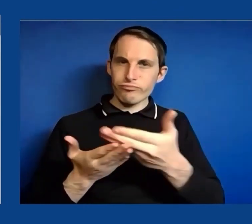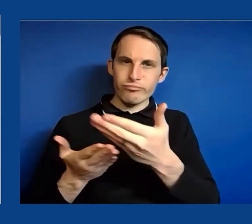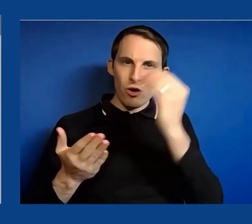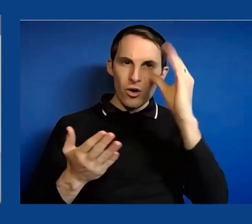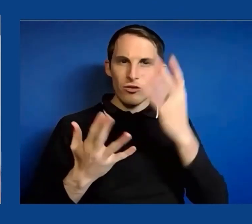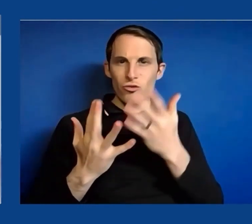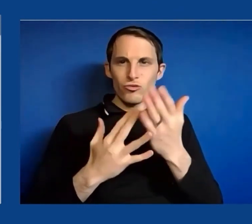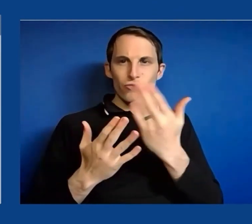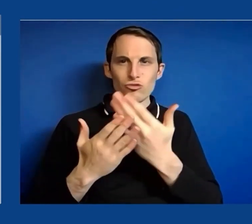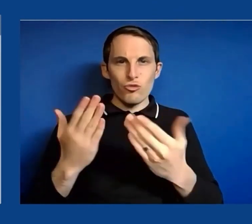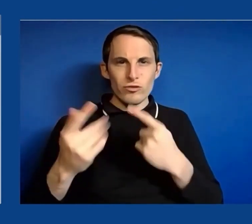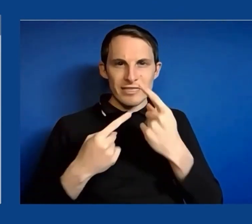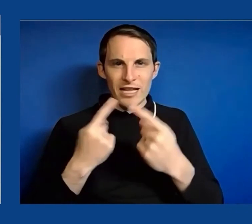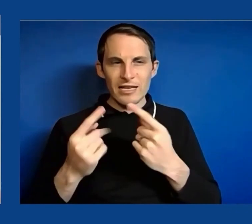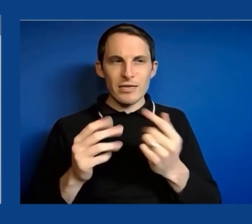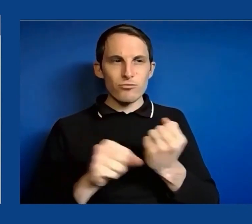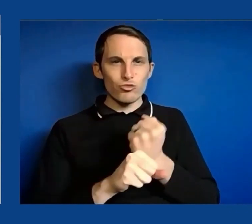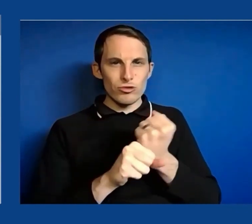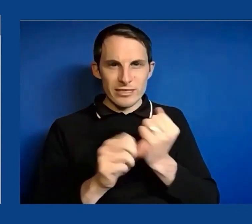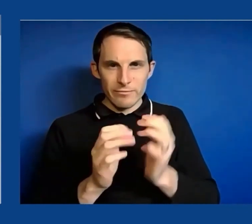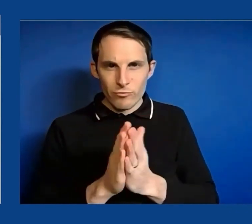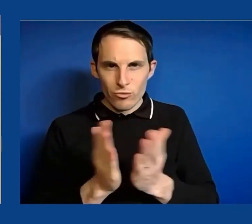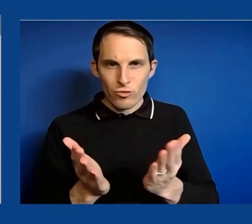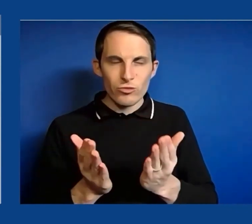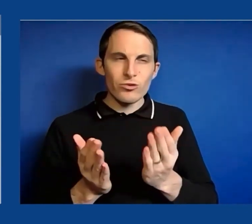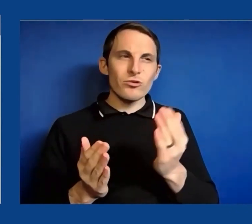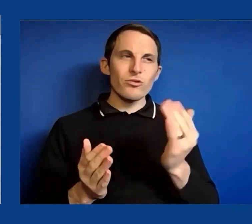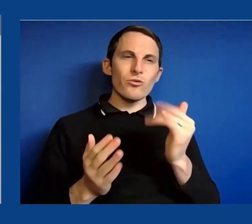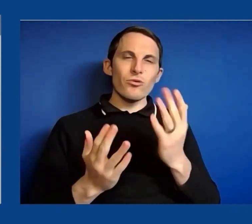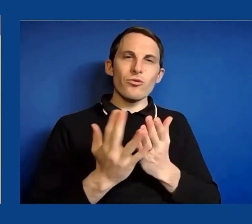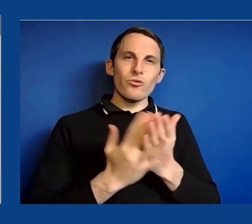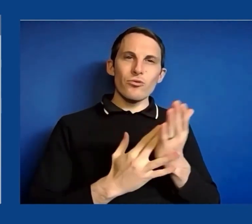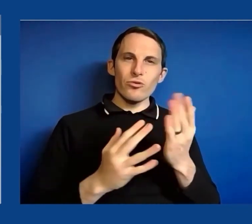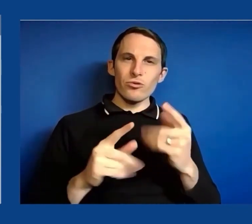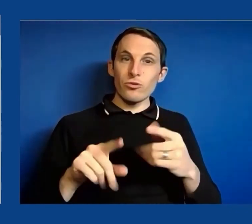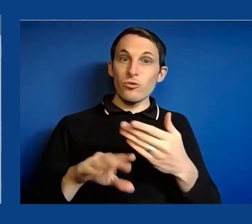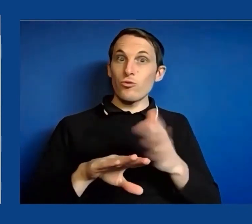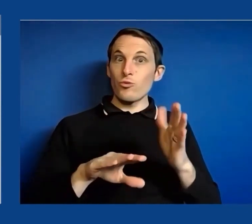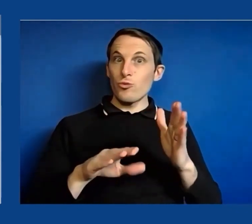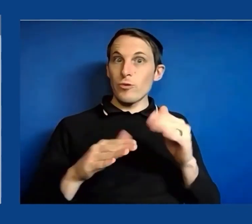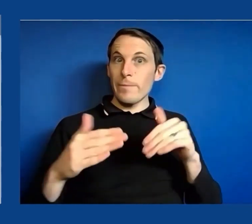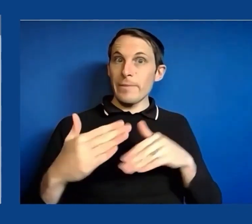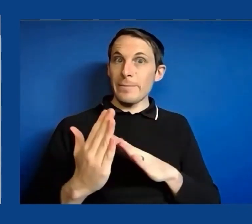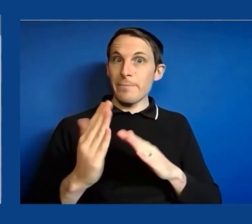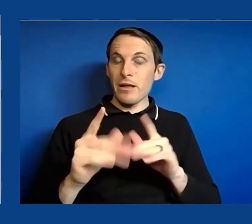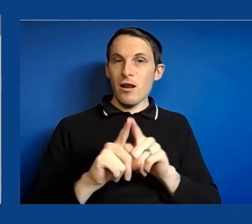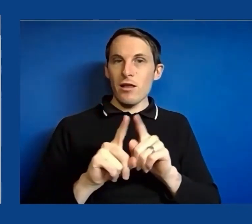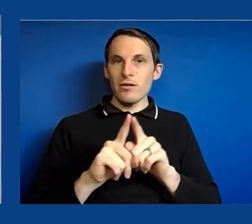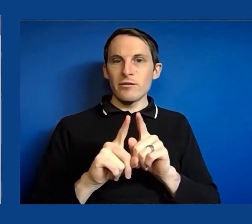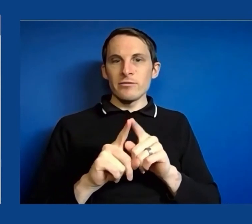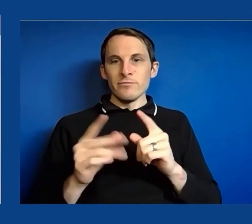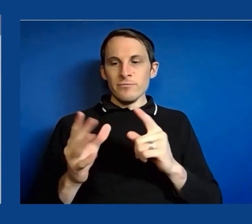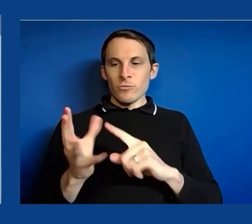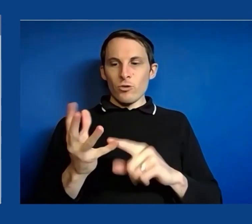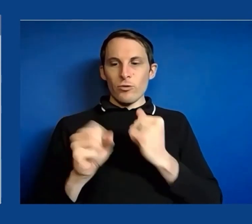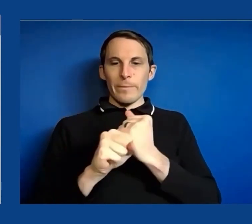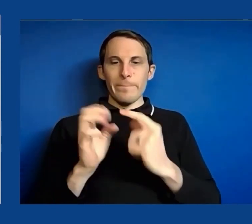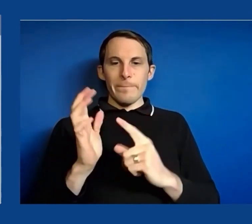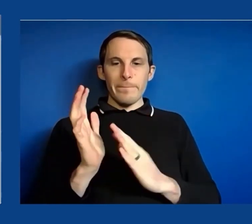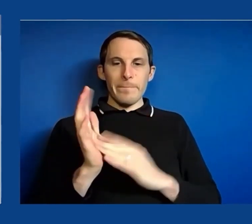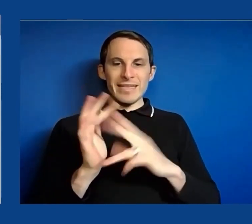producing books, through new mediums like augmented realities or